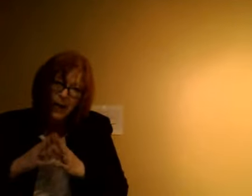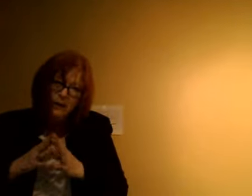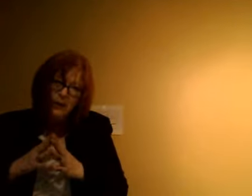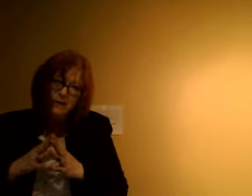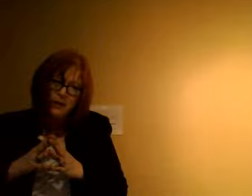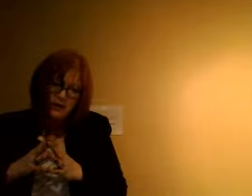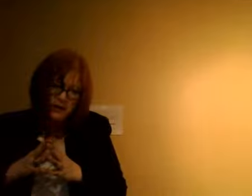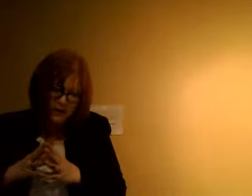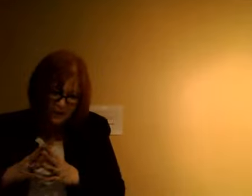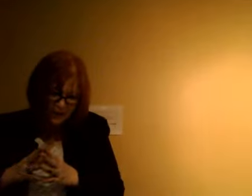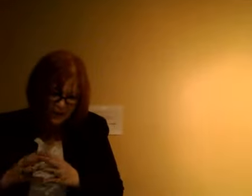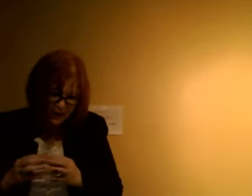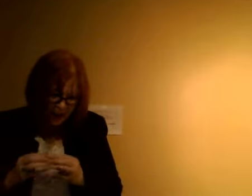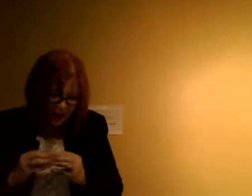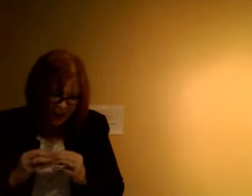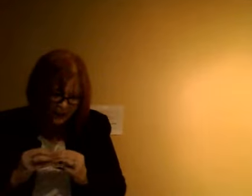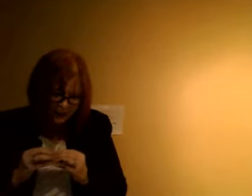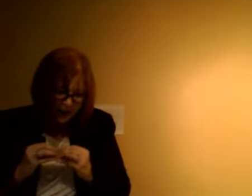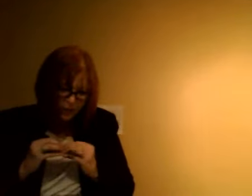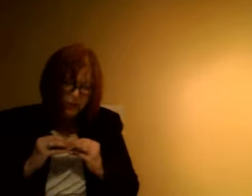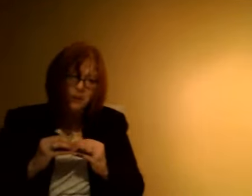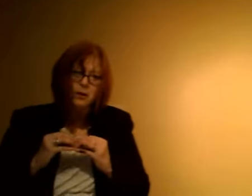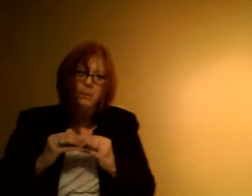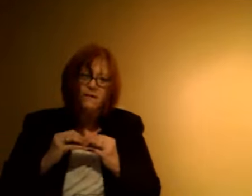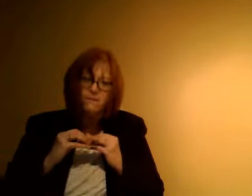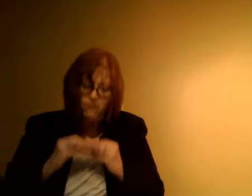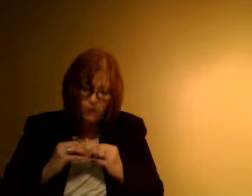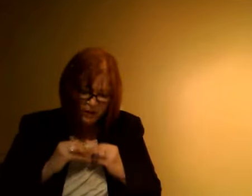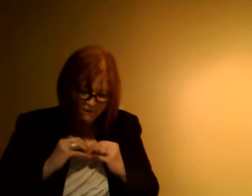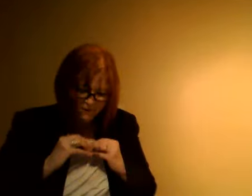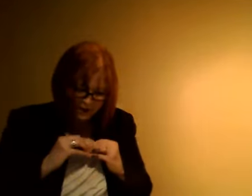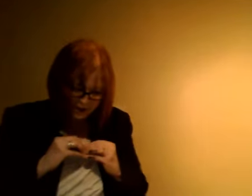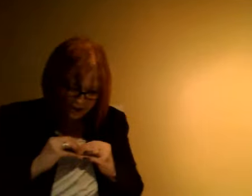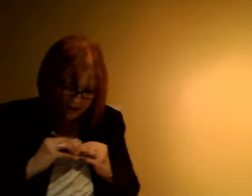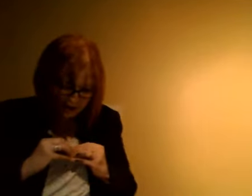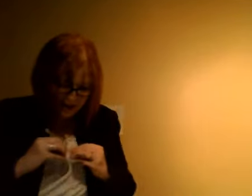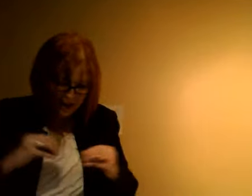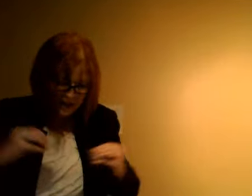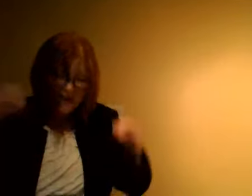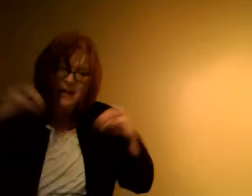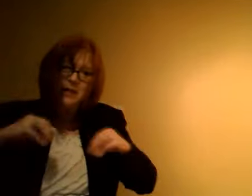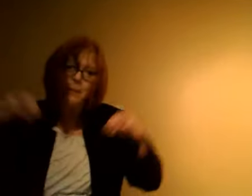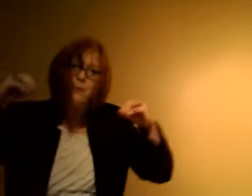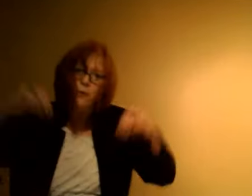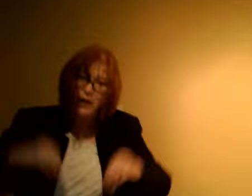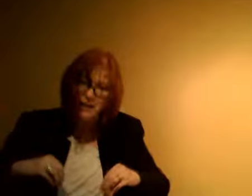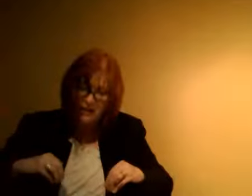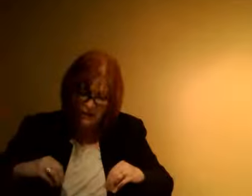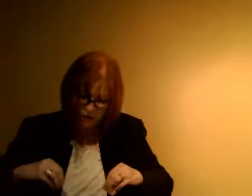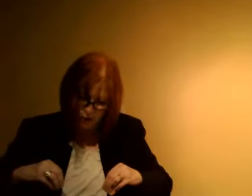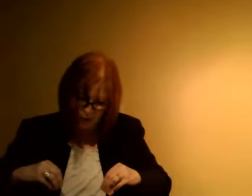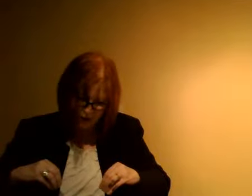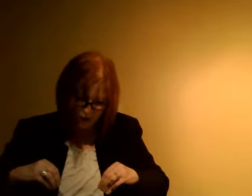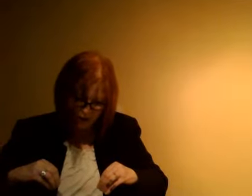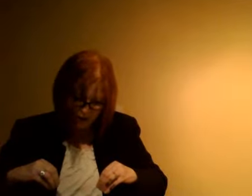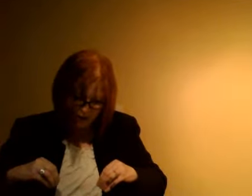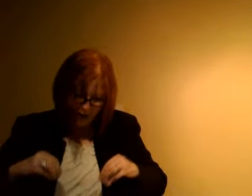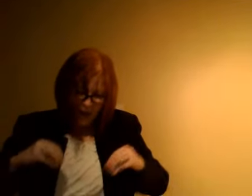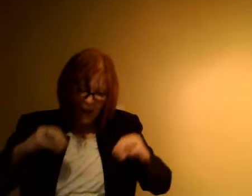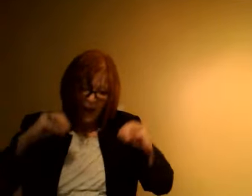Clarity of understanding allows us to be fully vested in the present situation and